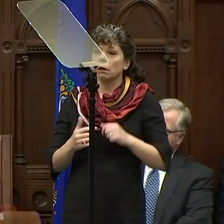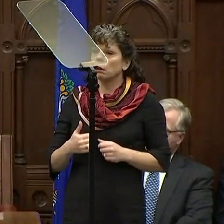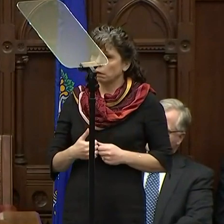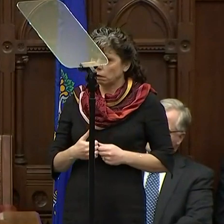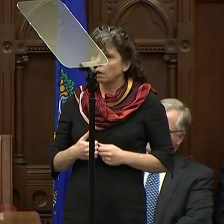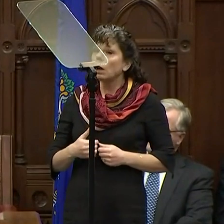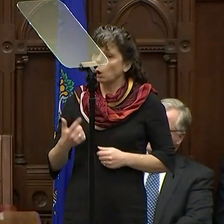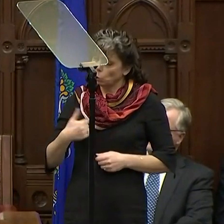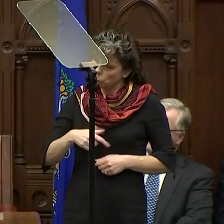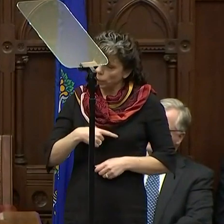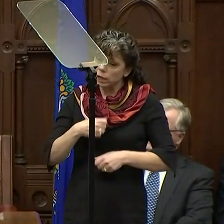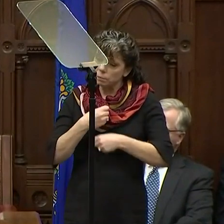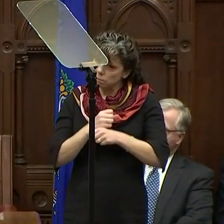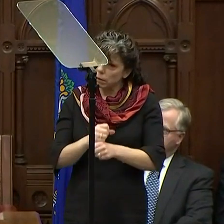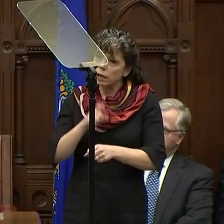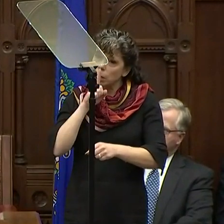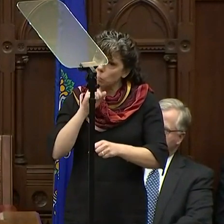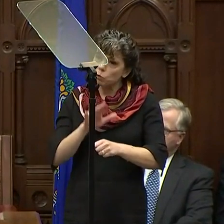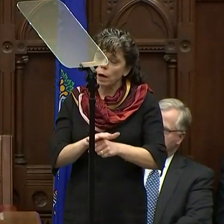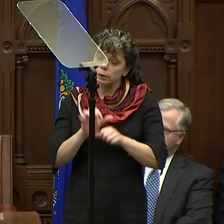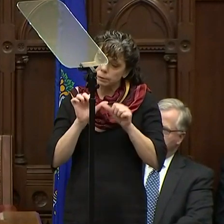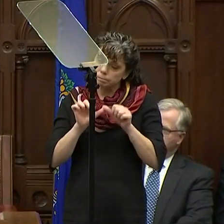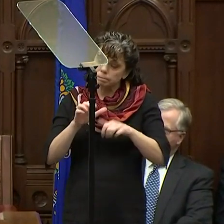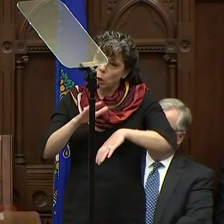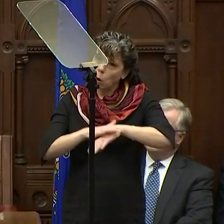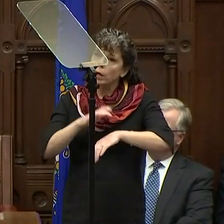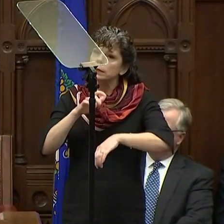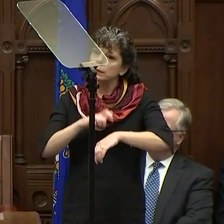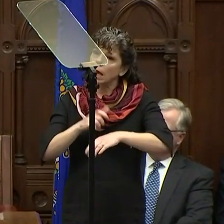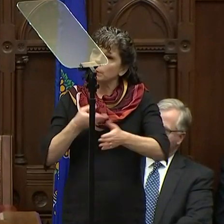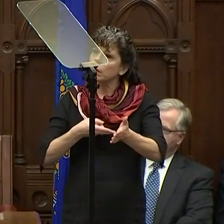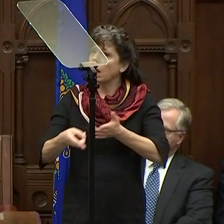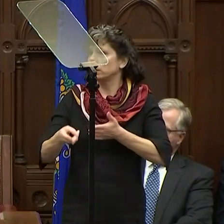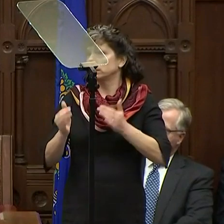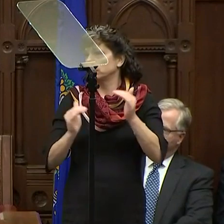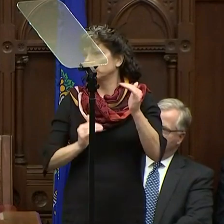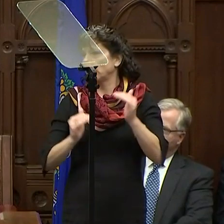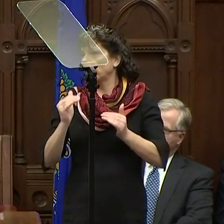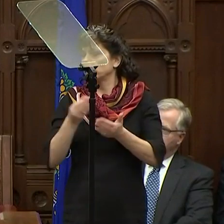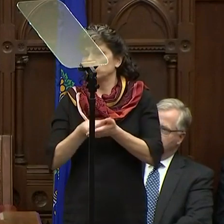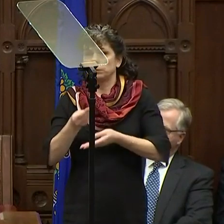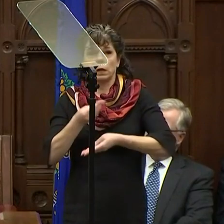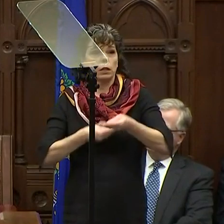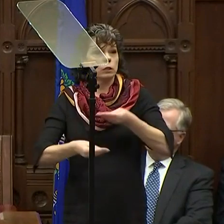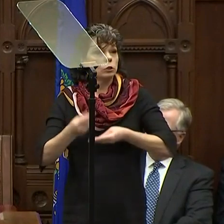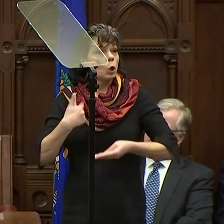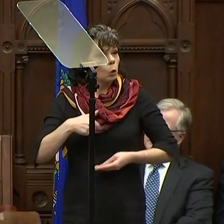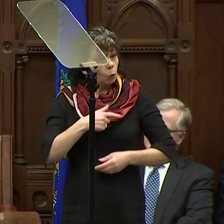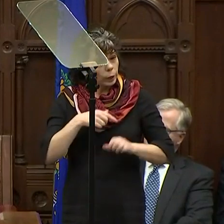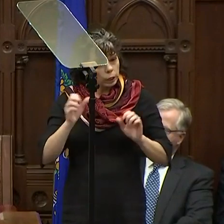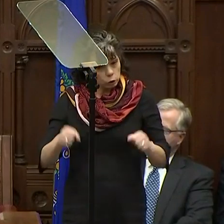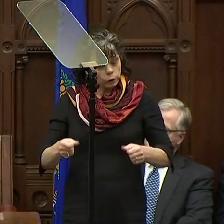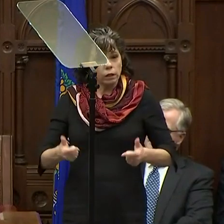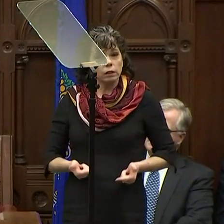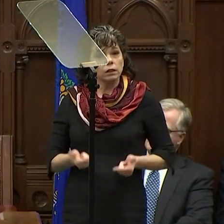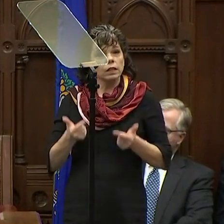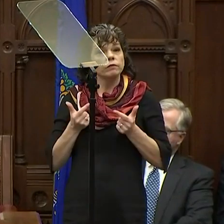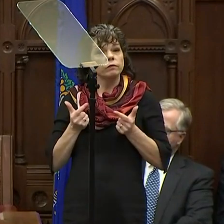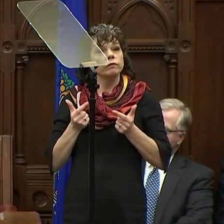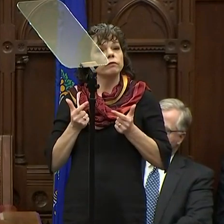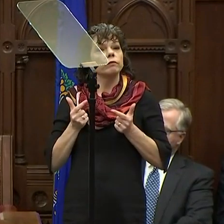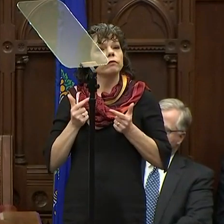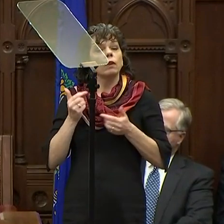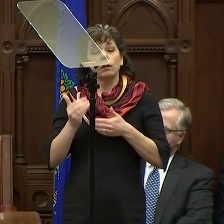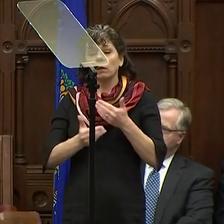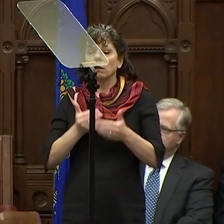payment on that promise by passing an on-time, honestly balanced budget that showed we could live within our means and hold